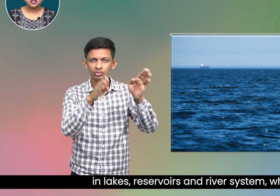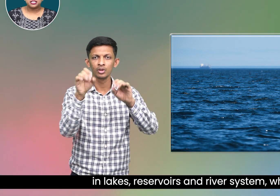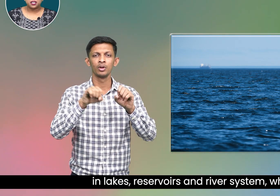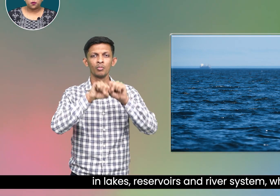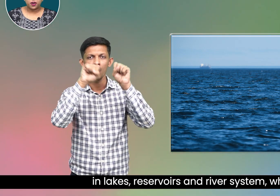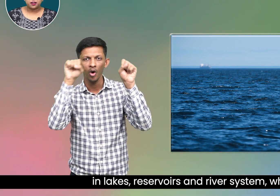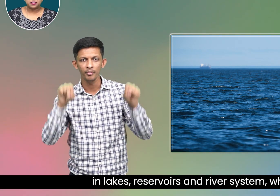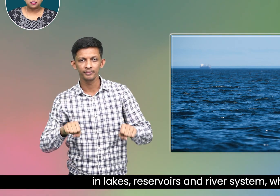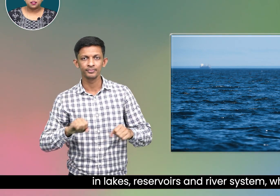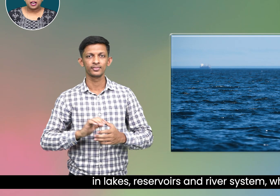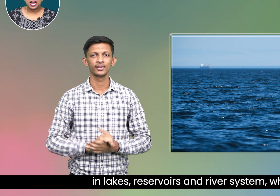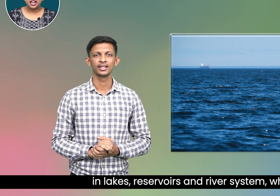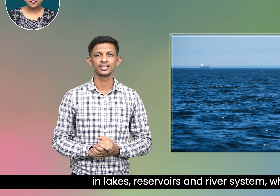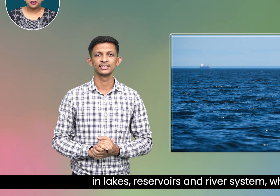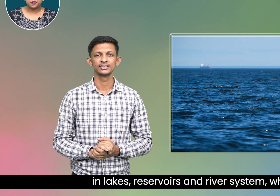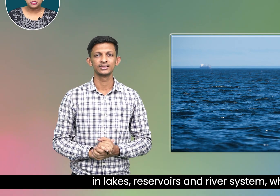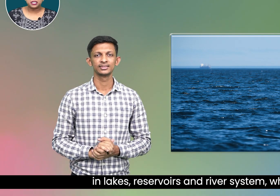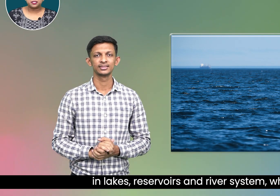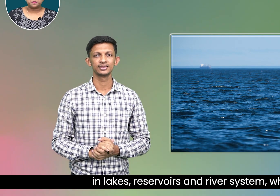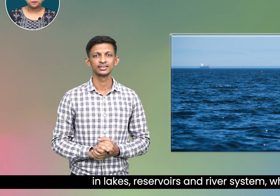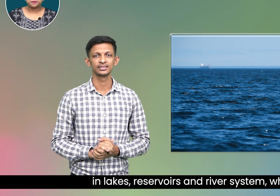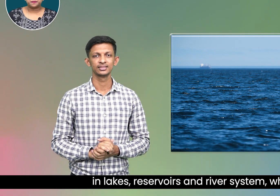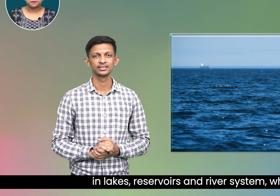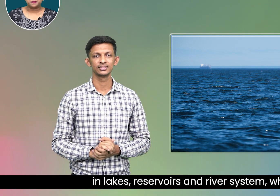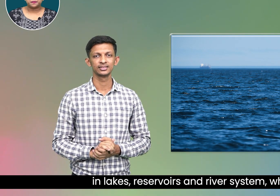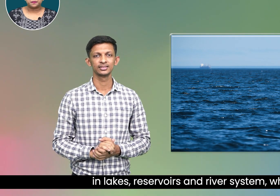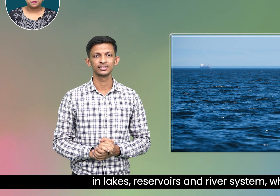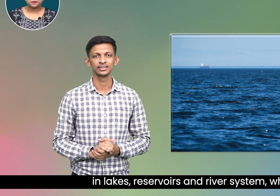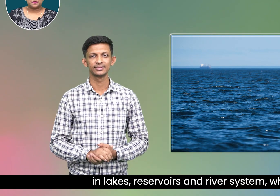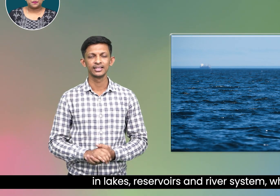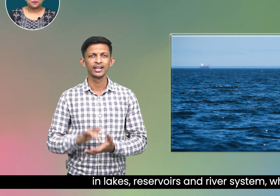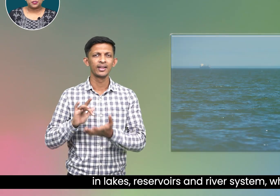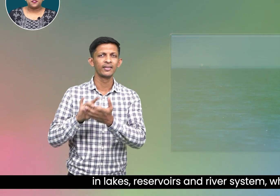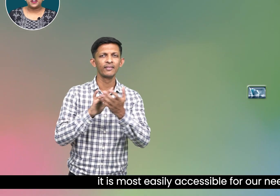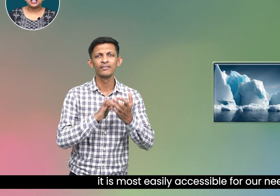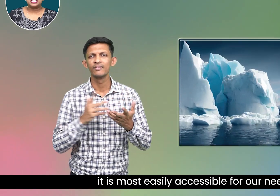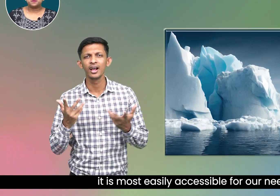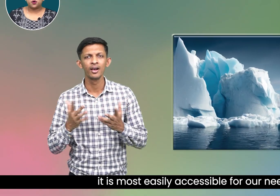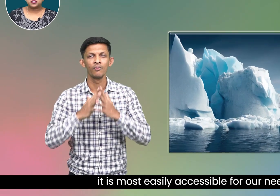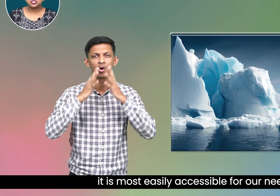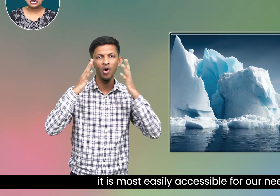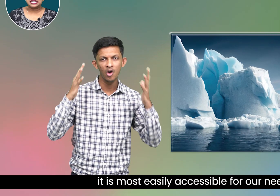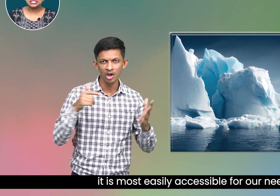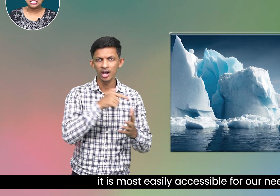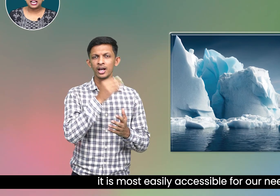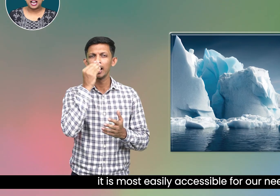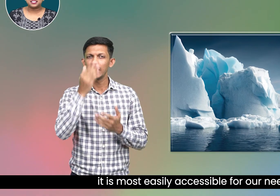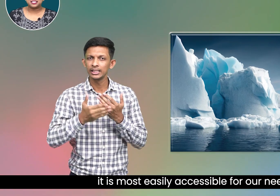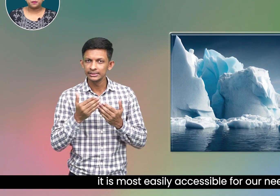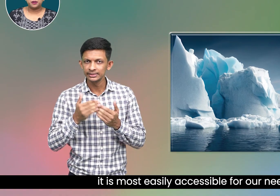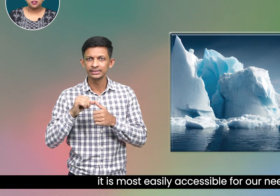reservoirs and river system. where it is most